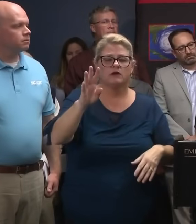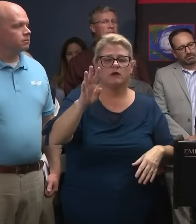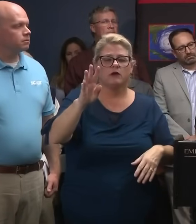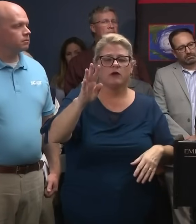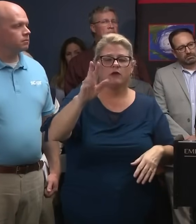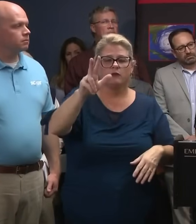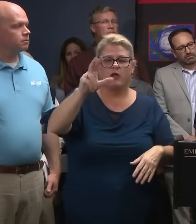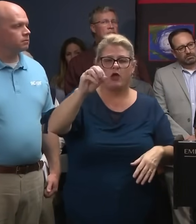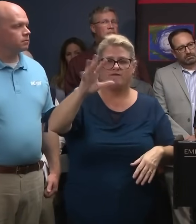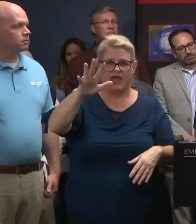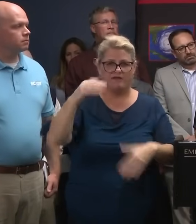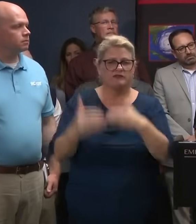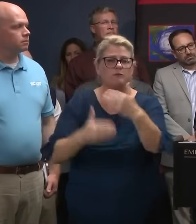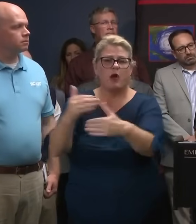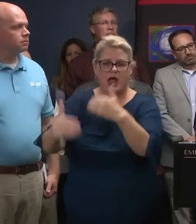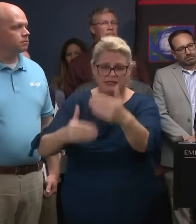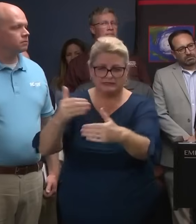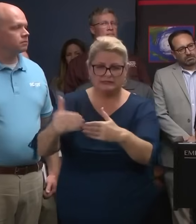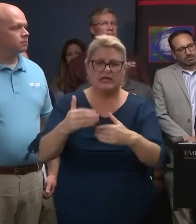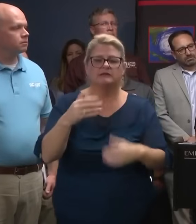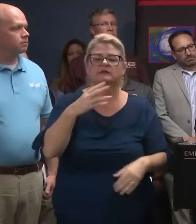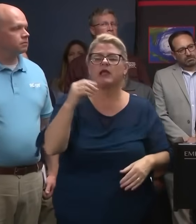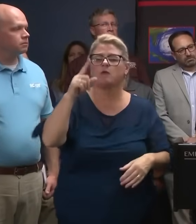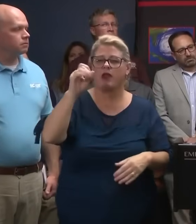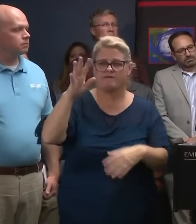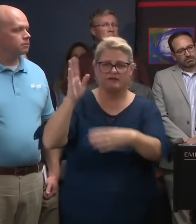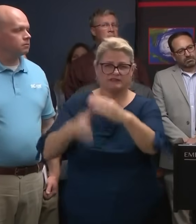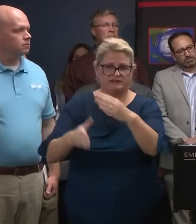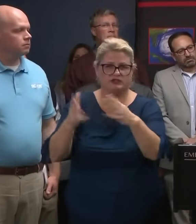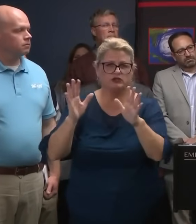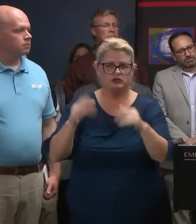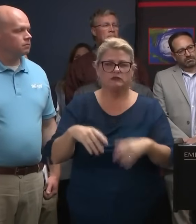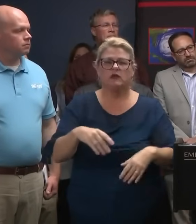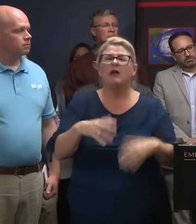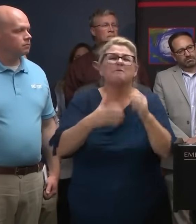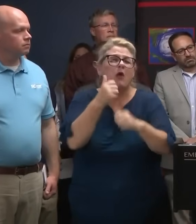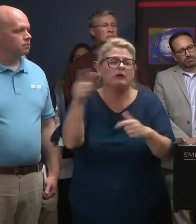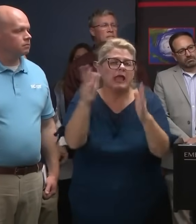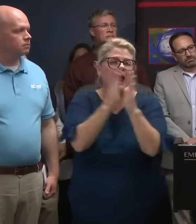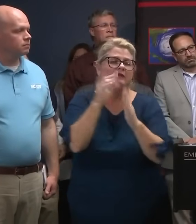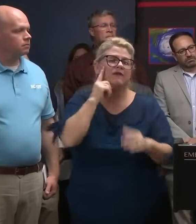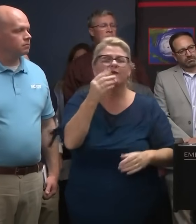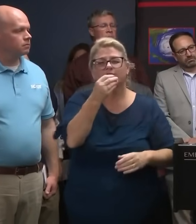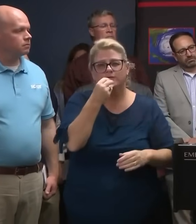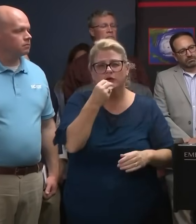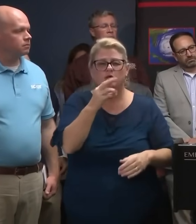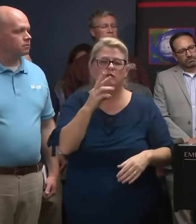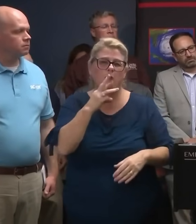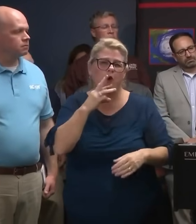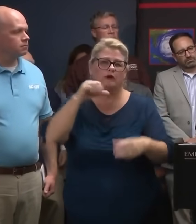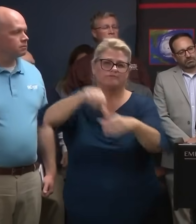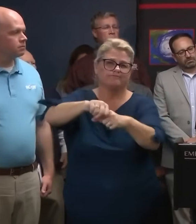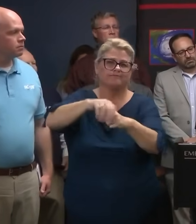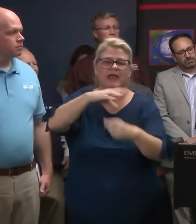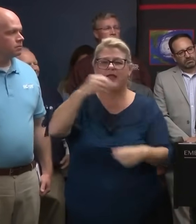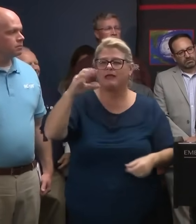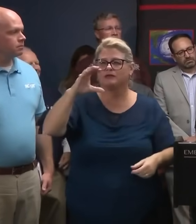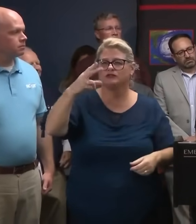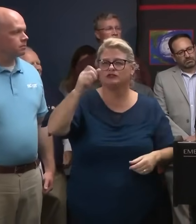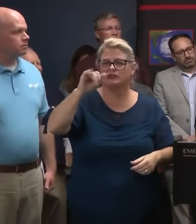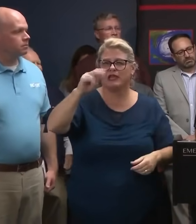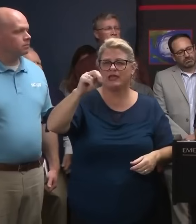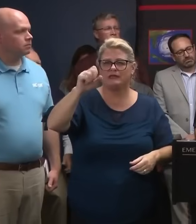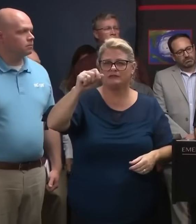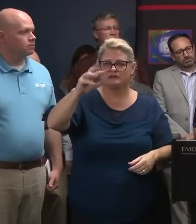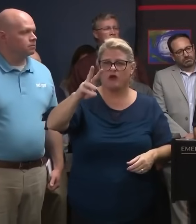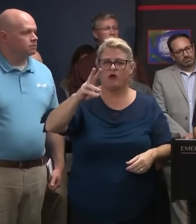are in progress. The most requests are for food, water, fuel, and chainsaws. And under the